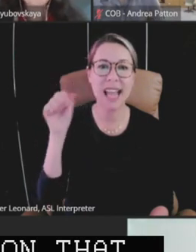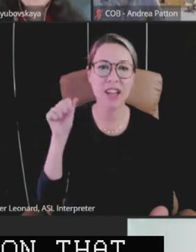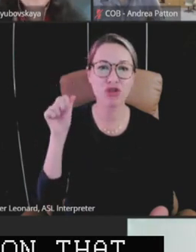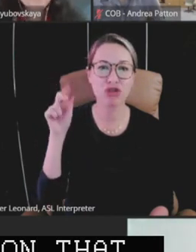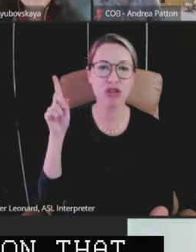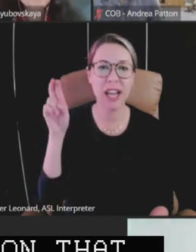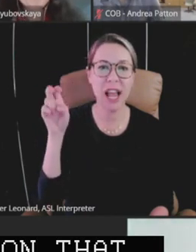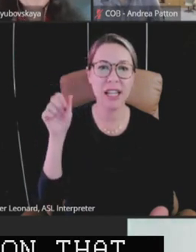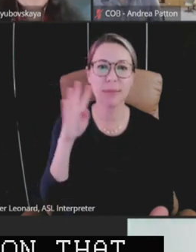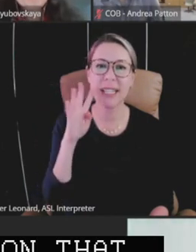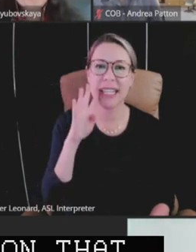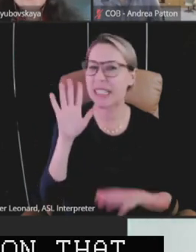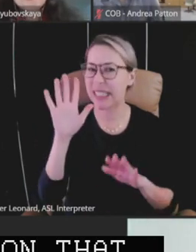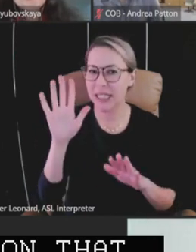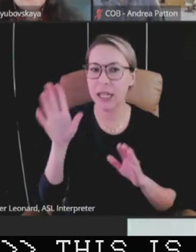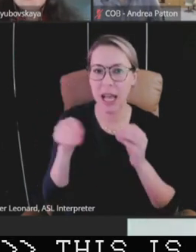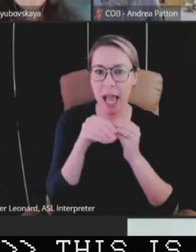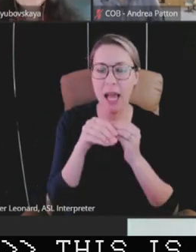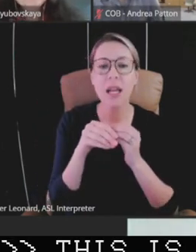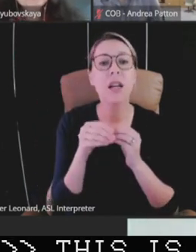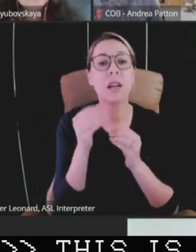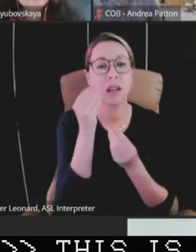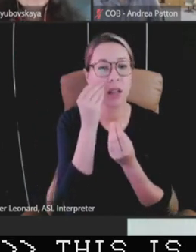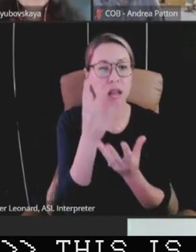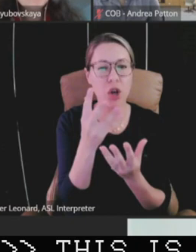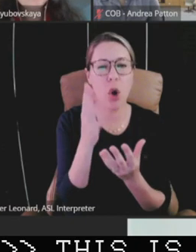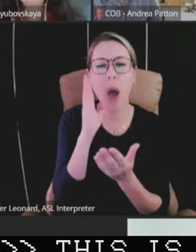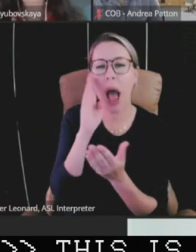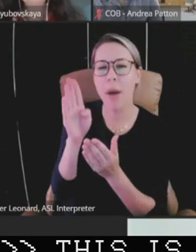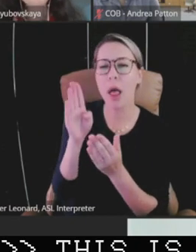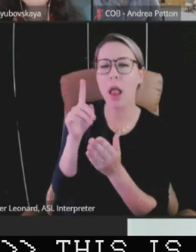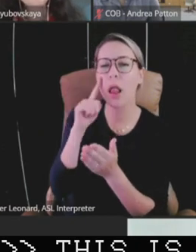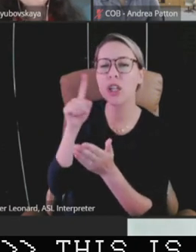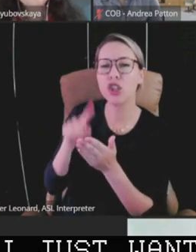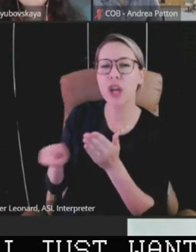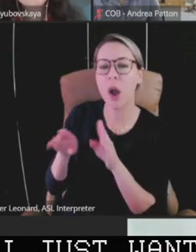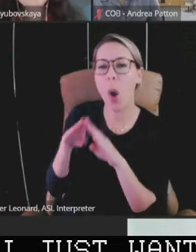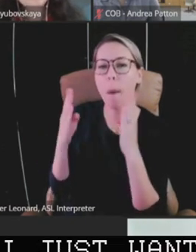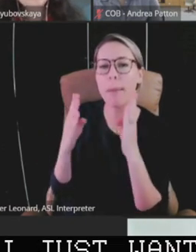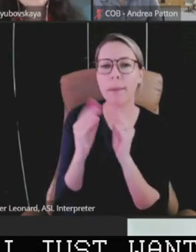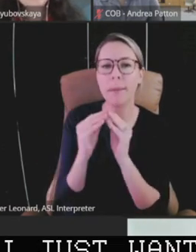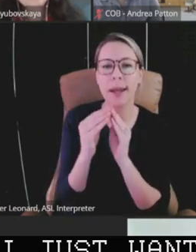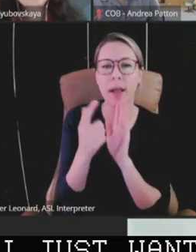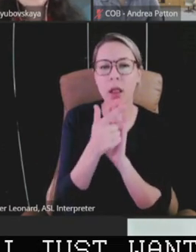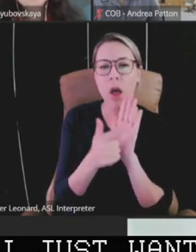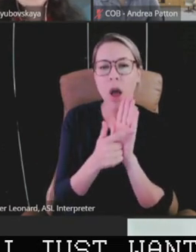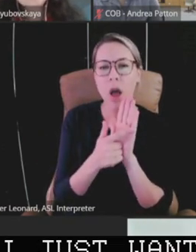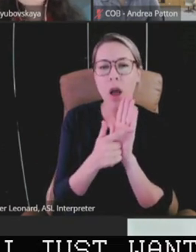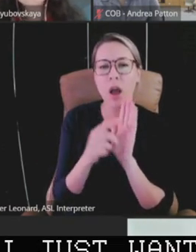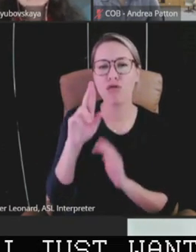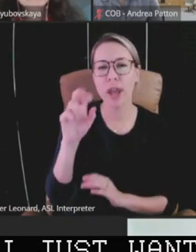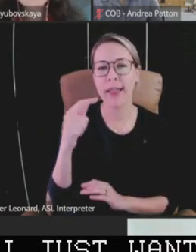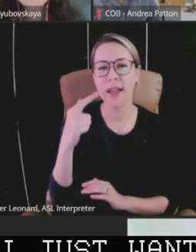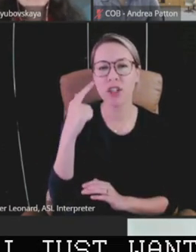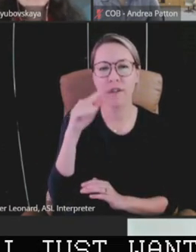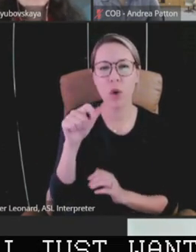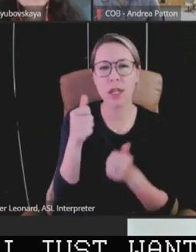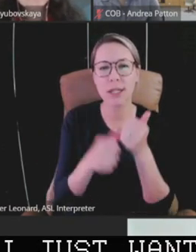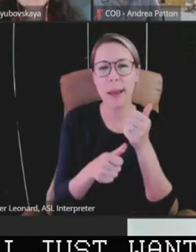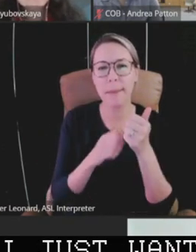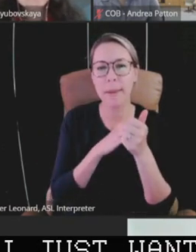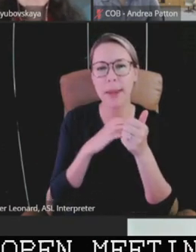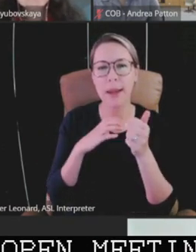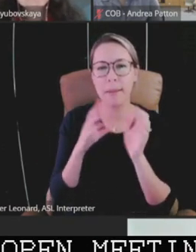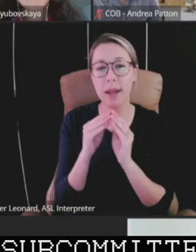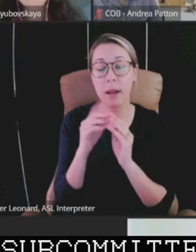wanted to say that I can look at open meeting law regulations for subcommittees. I don't know if they have to do the 48 hours and have